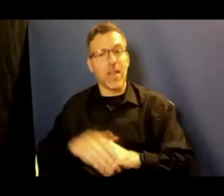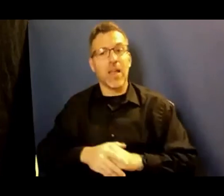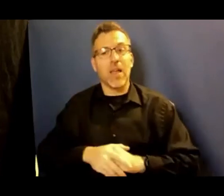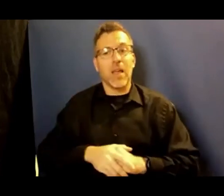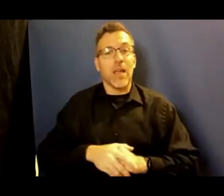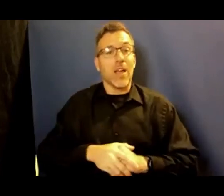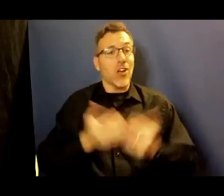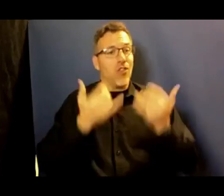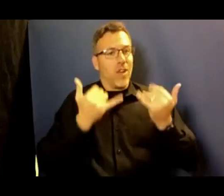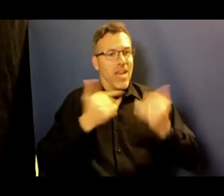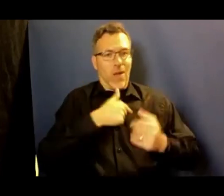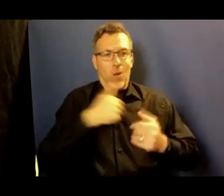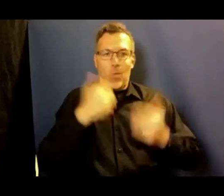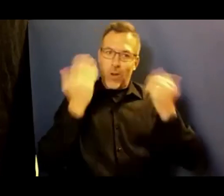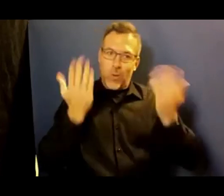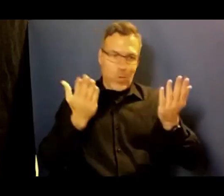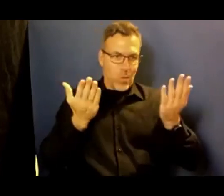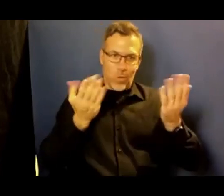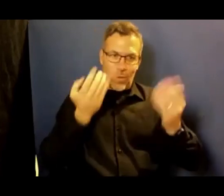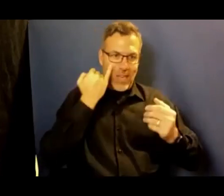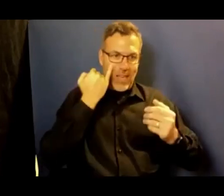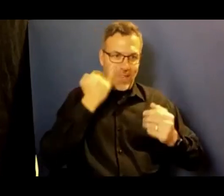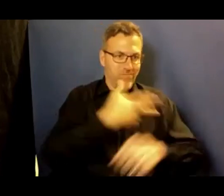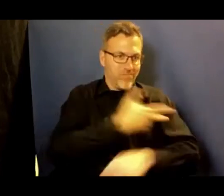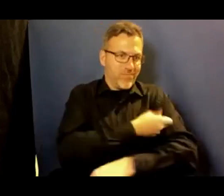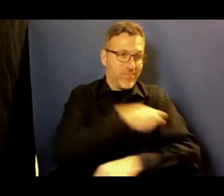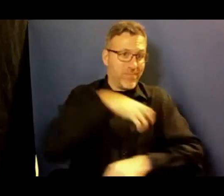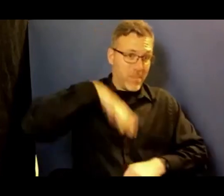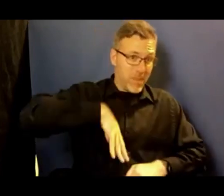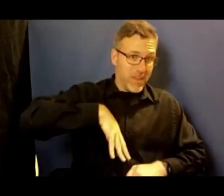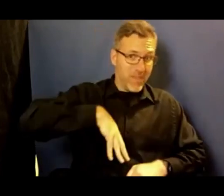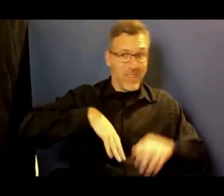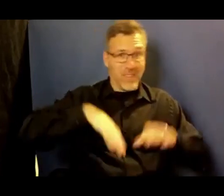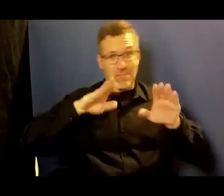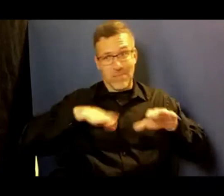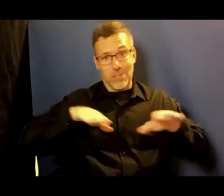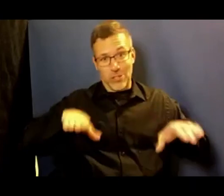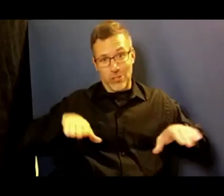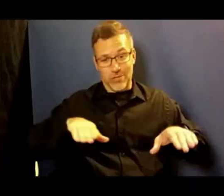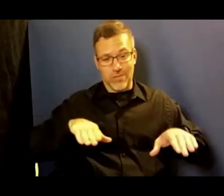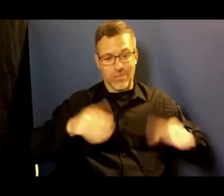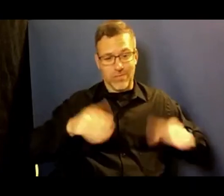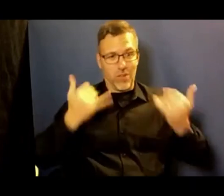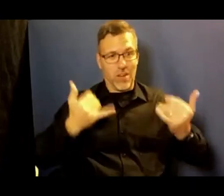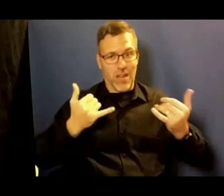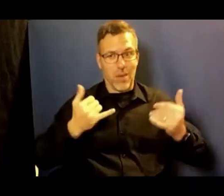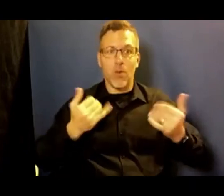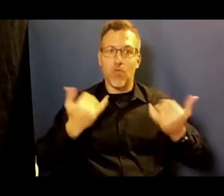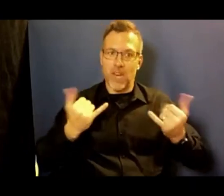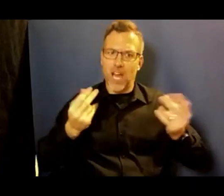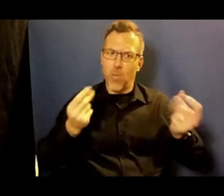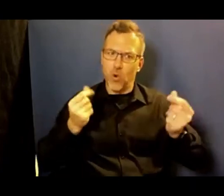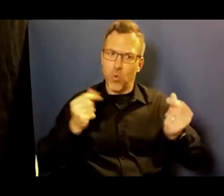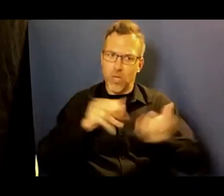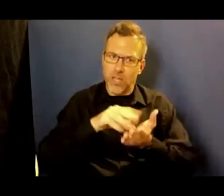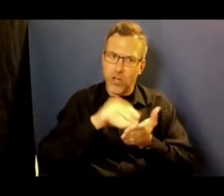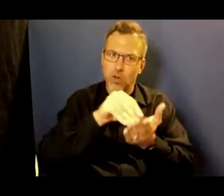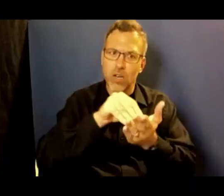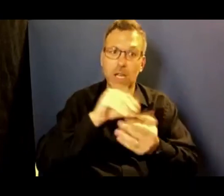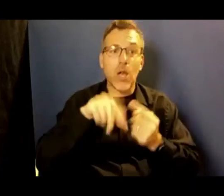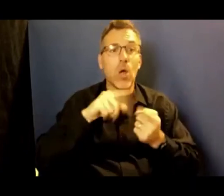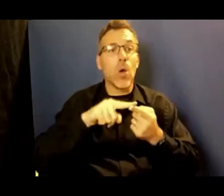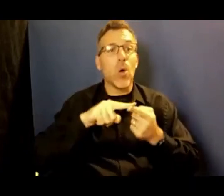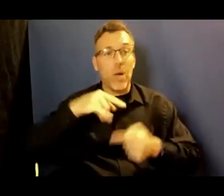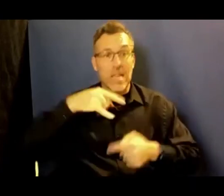right now. We're unfortunately quickly learning that. Kids were not in school. The kids that were